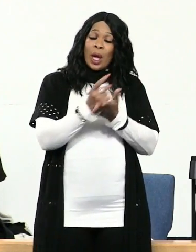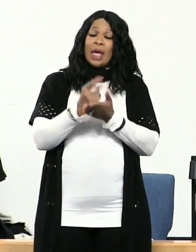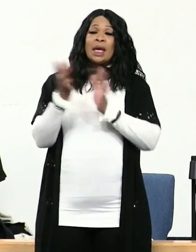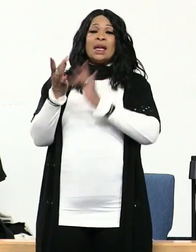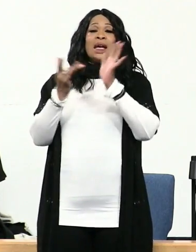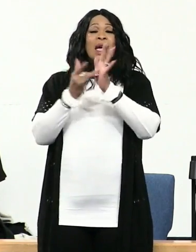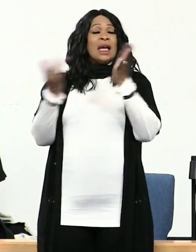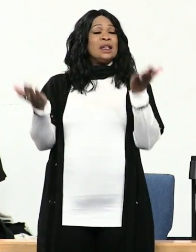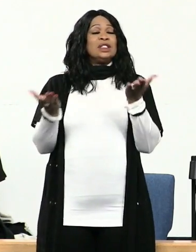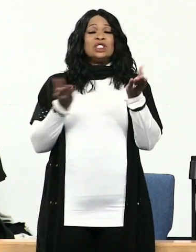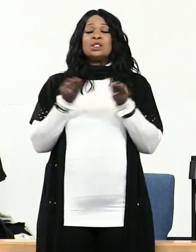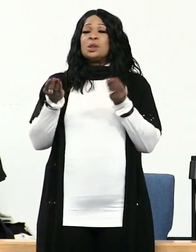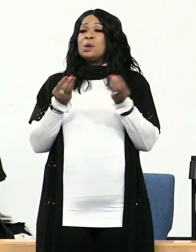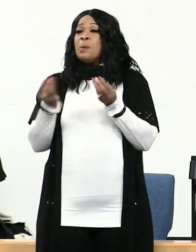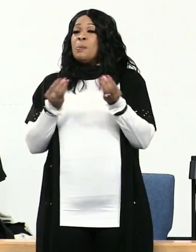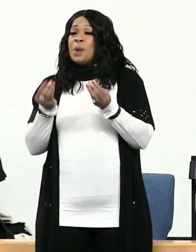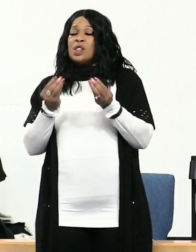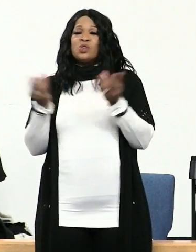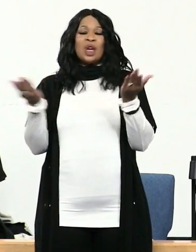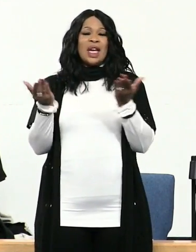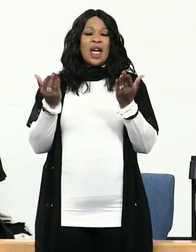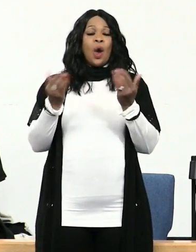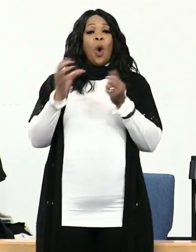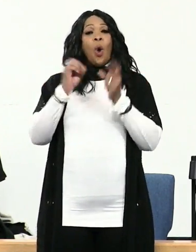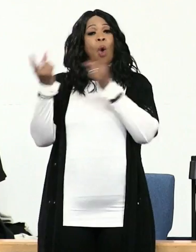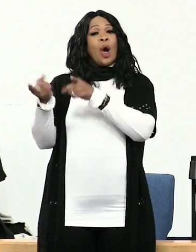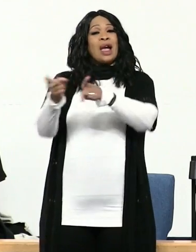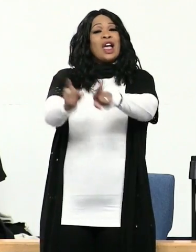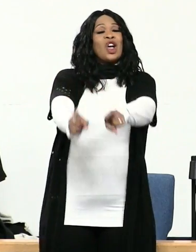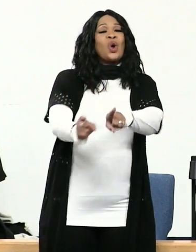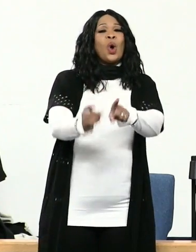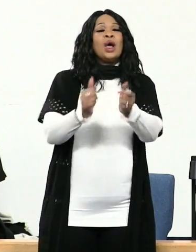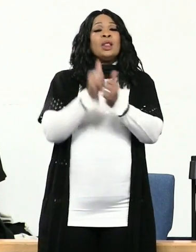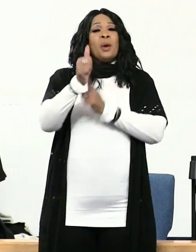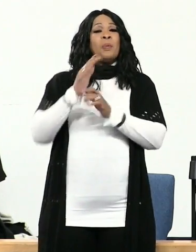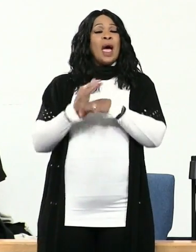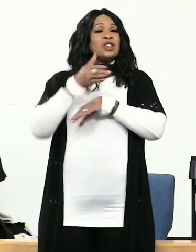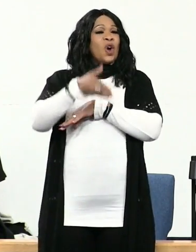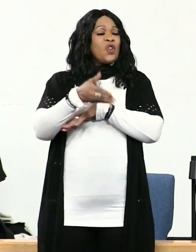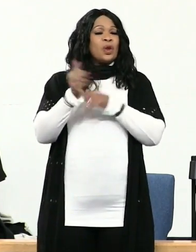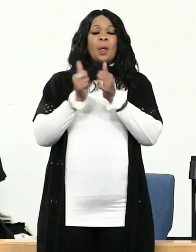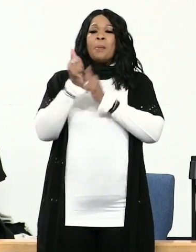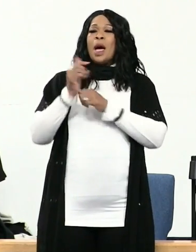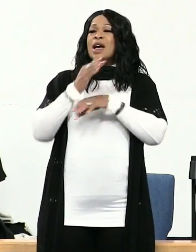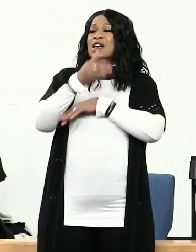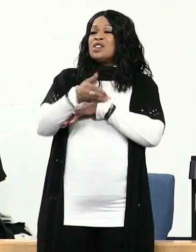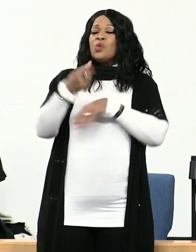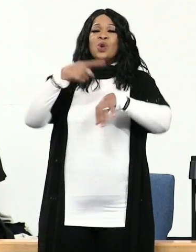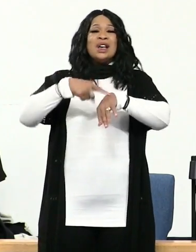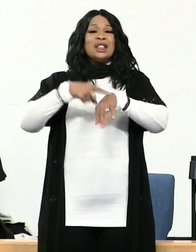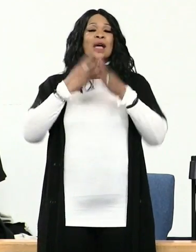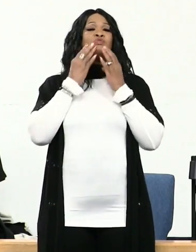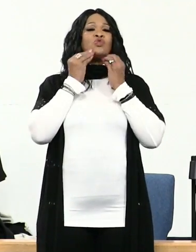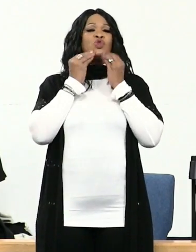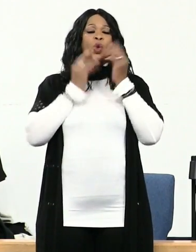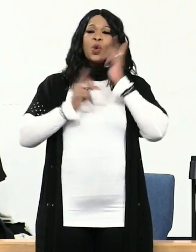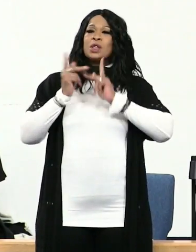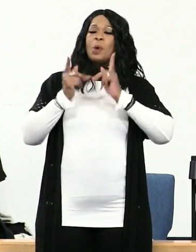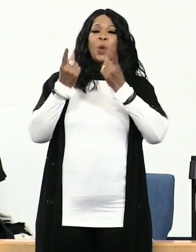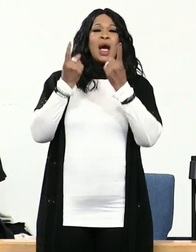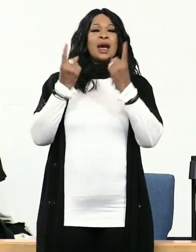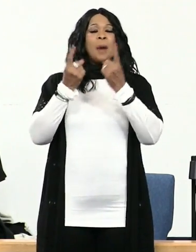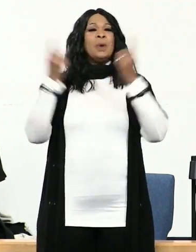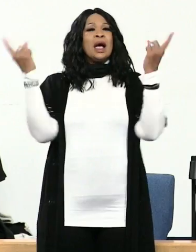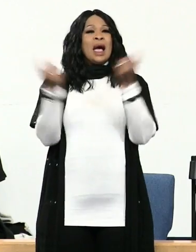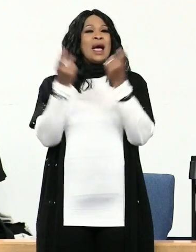the Passover. The Passover was a time when the Jewish people would come and celebrate their liberation